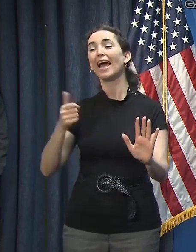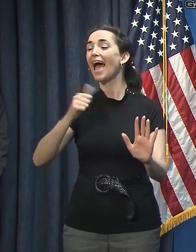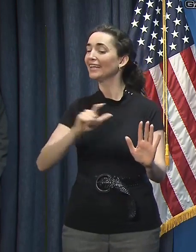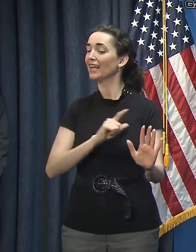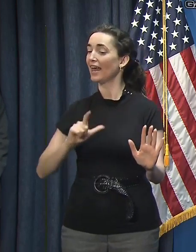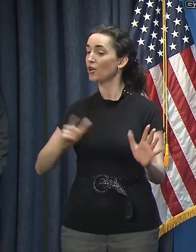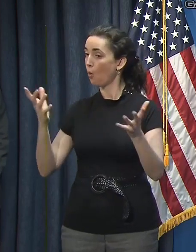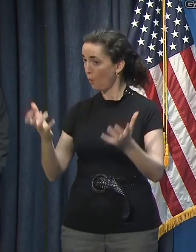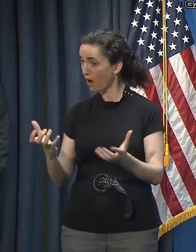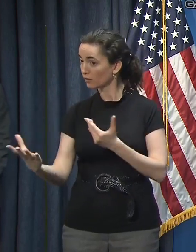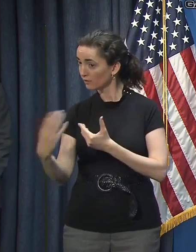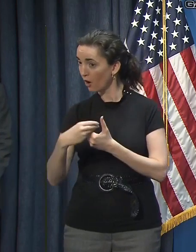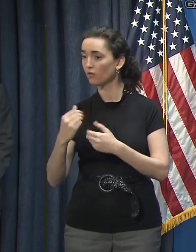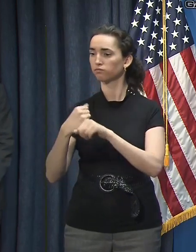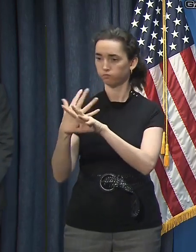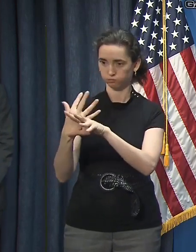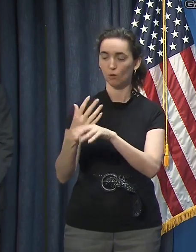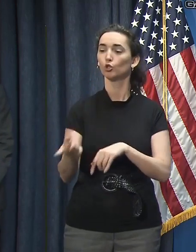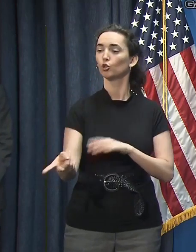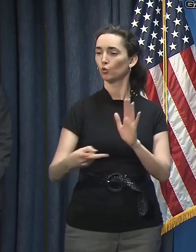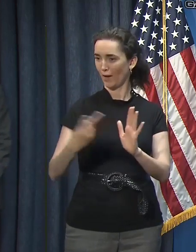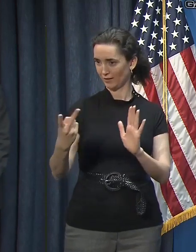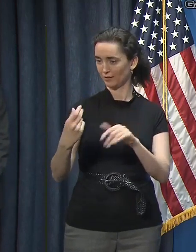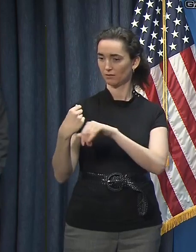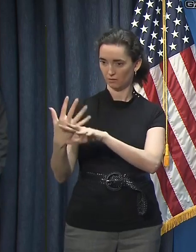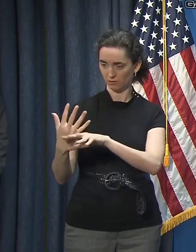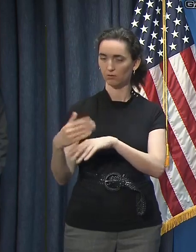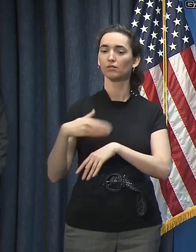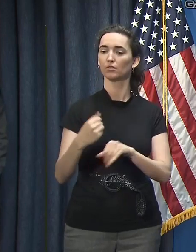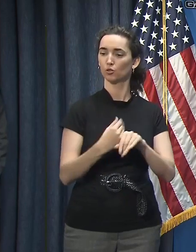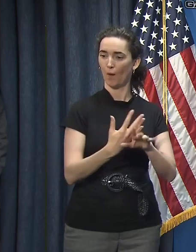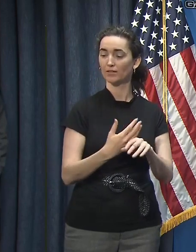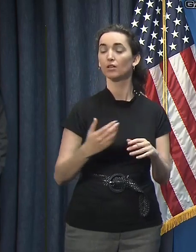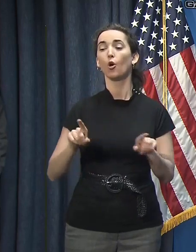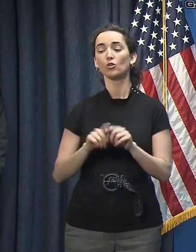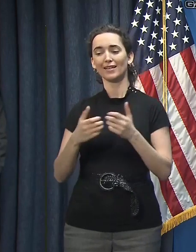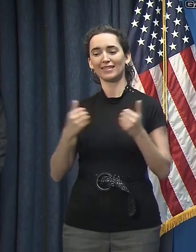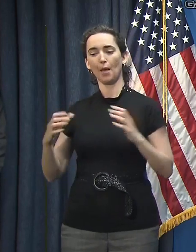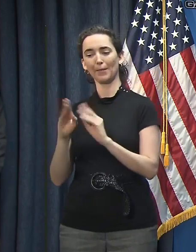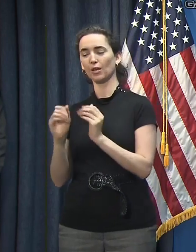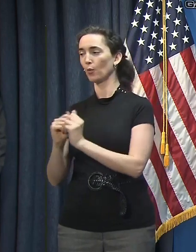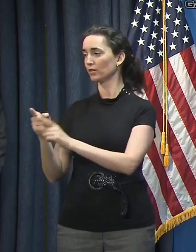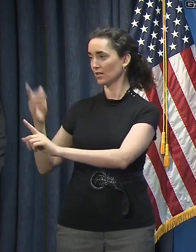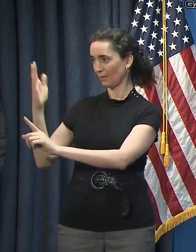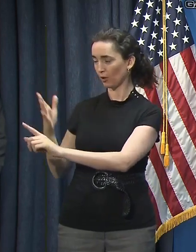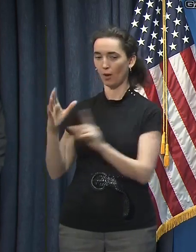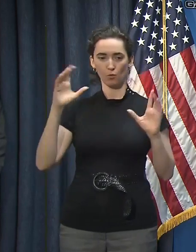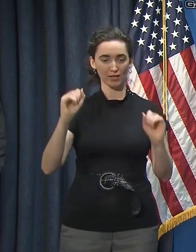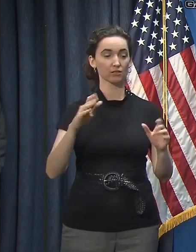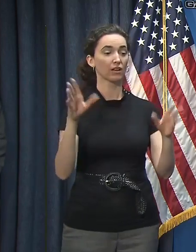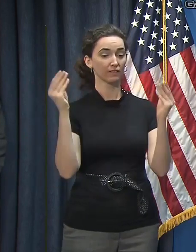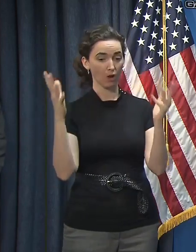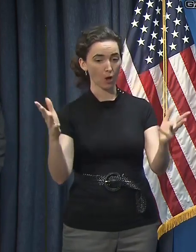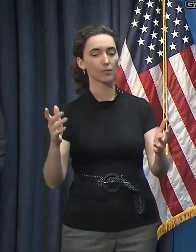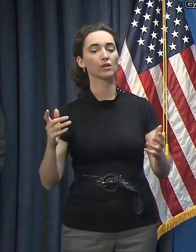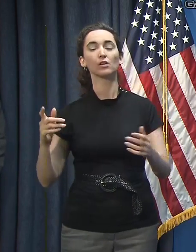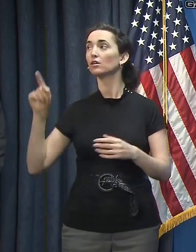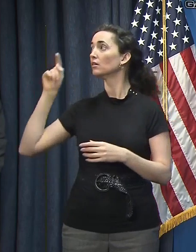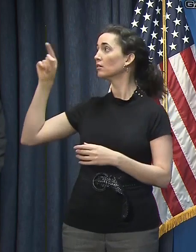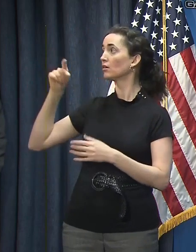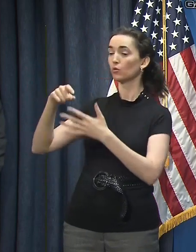who wanted to participate. We had two calls. I had a separate meeting with the speaker and the president and explained to them the criteria that we would be